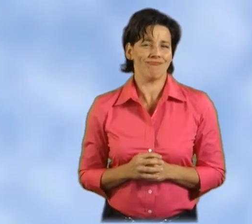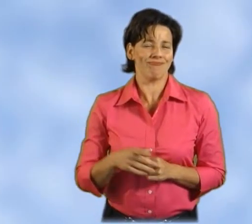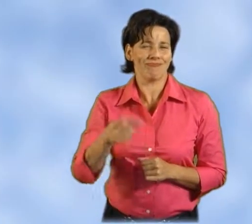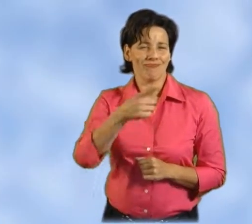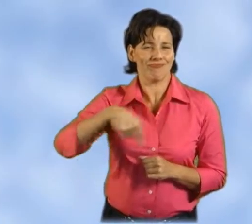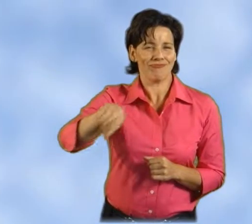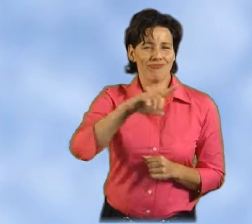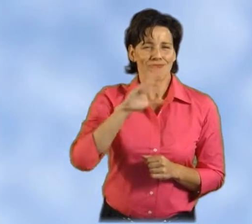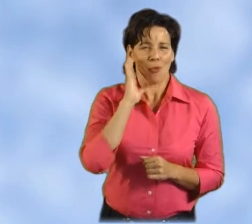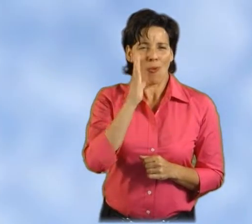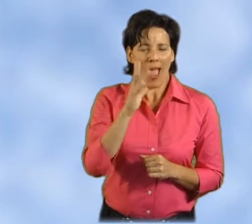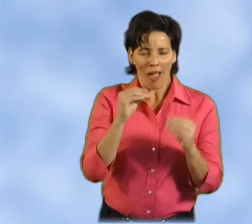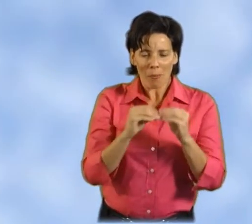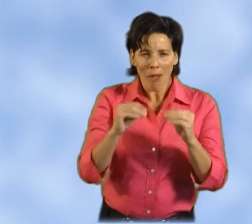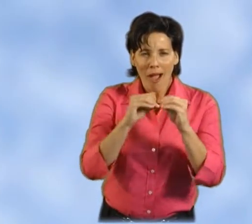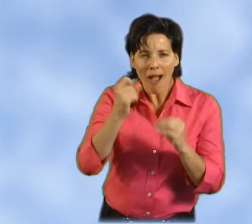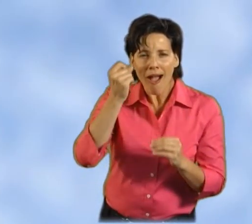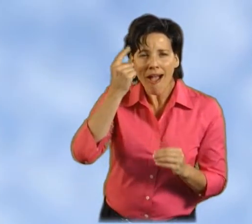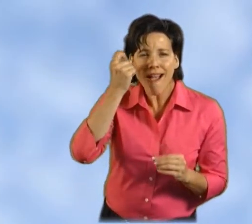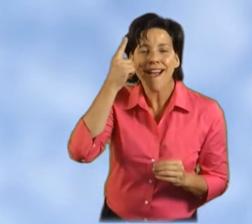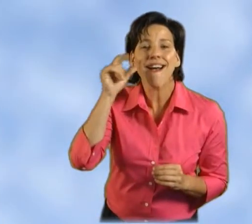That day, back at the Deaf Club,